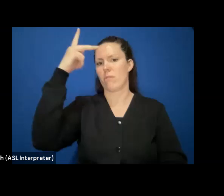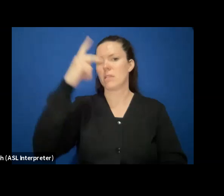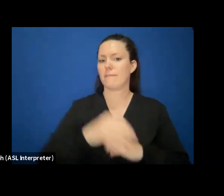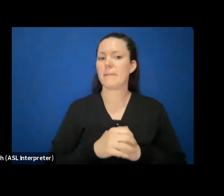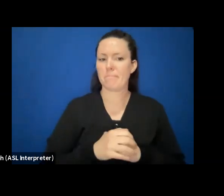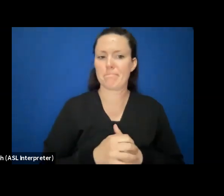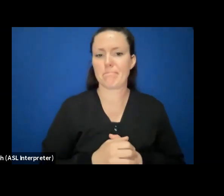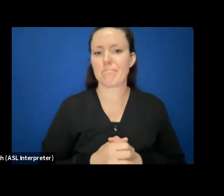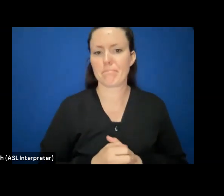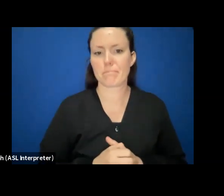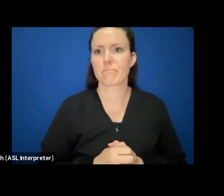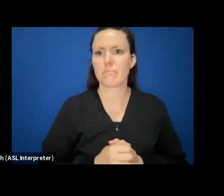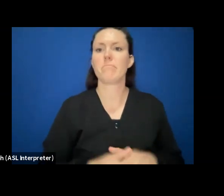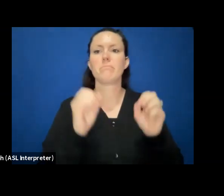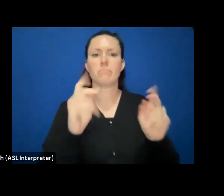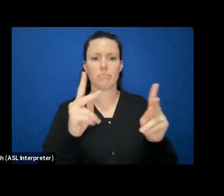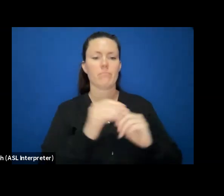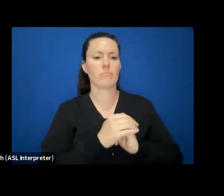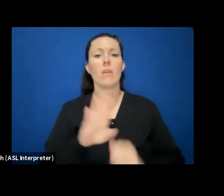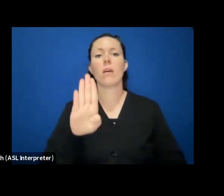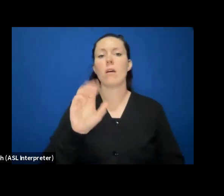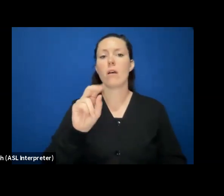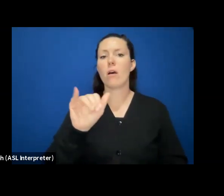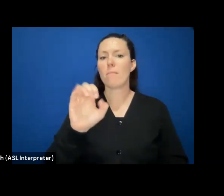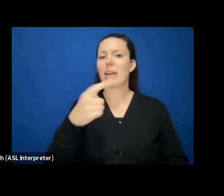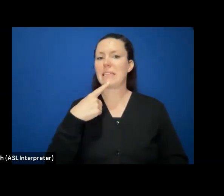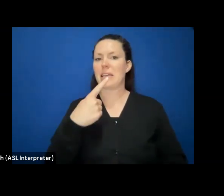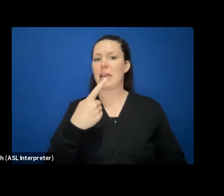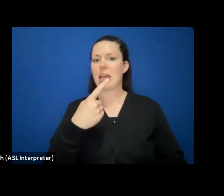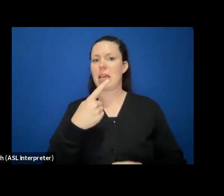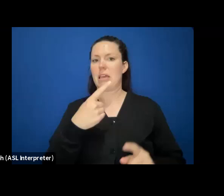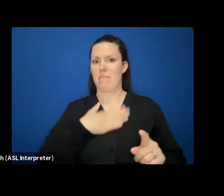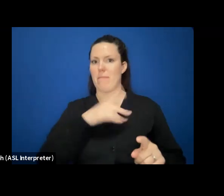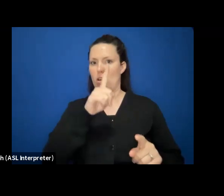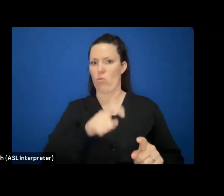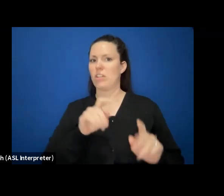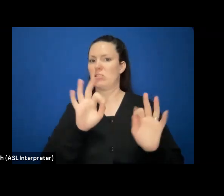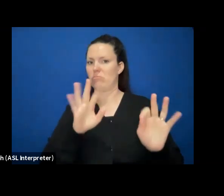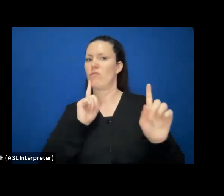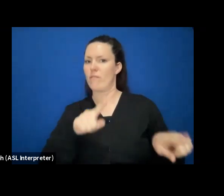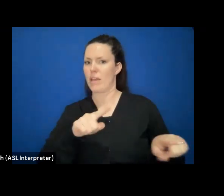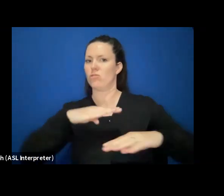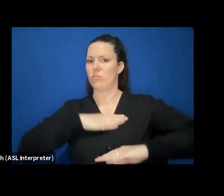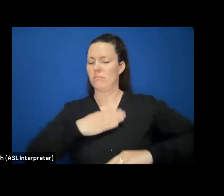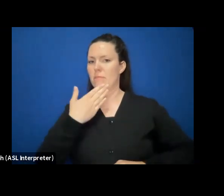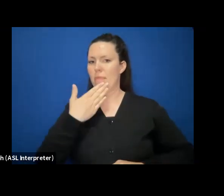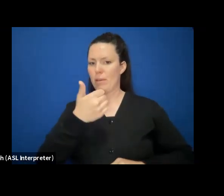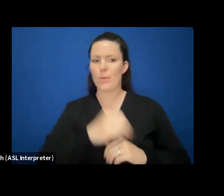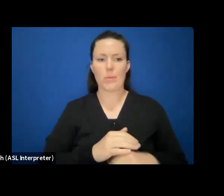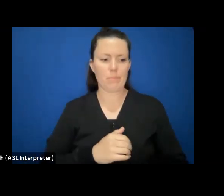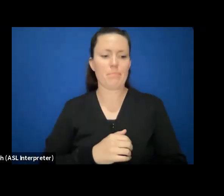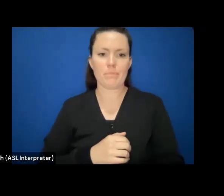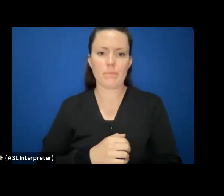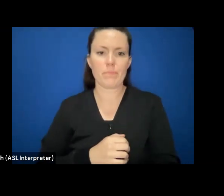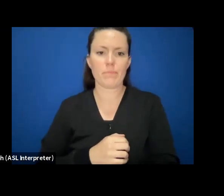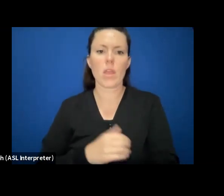Okay, great. And Bonnie acknowledged that you answered her question earlier too, so thank you very much. I appreciate that. We